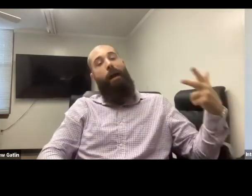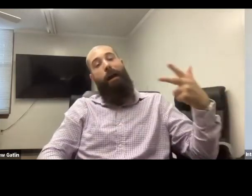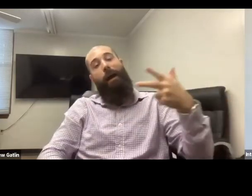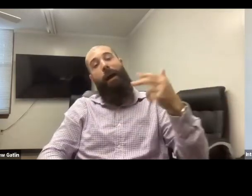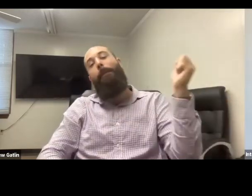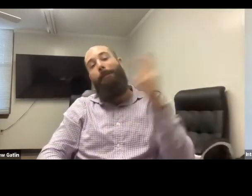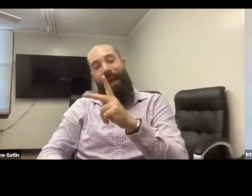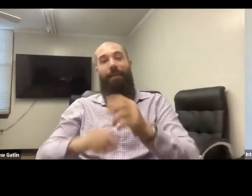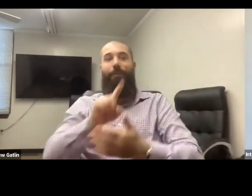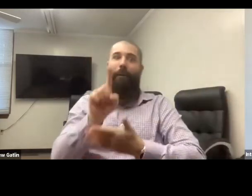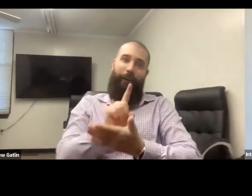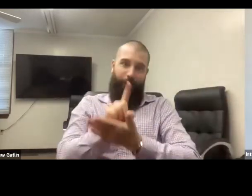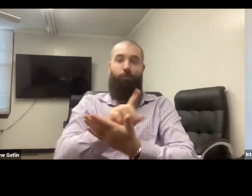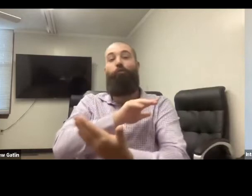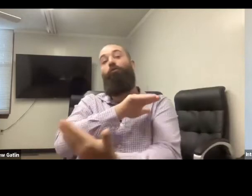on the bus.